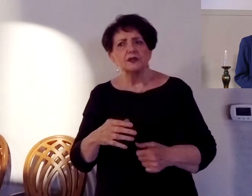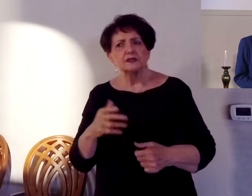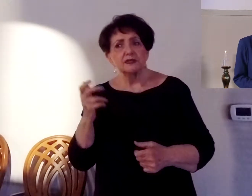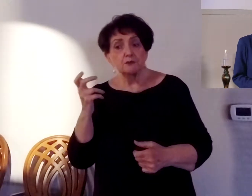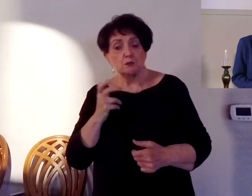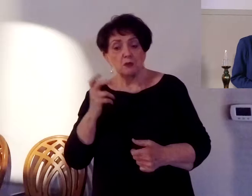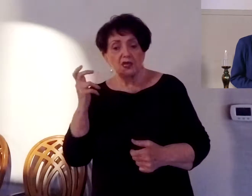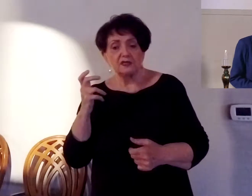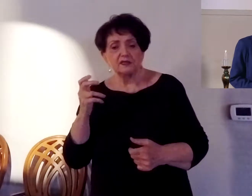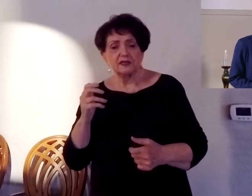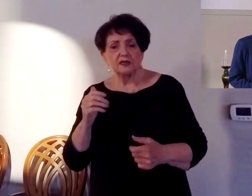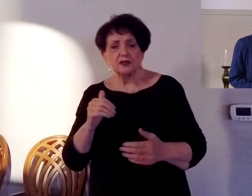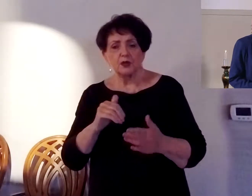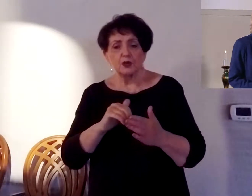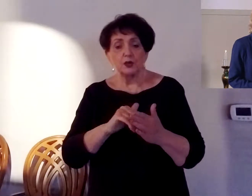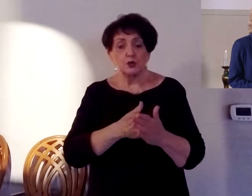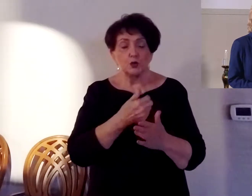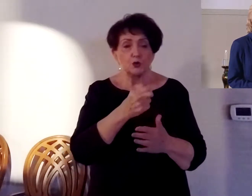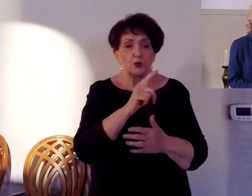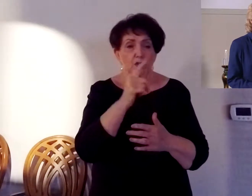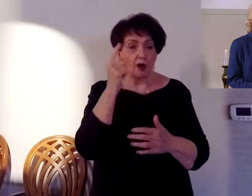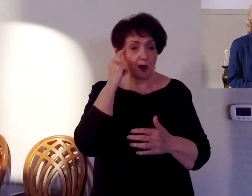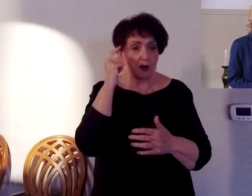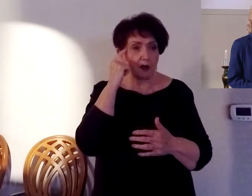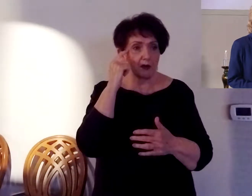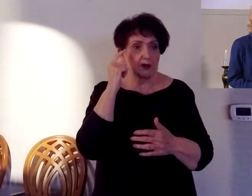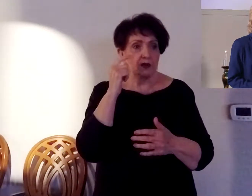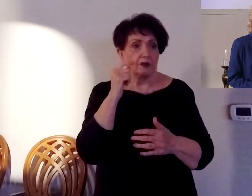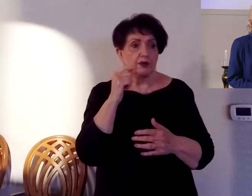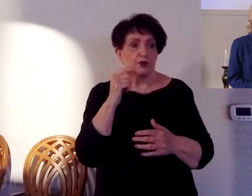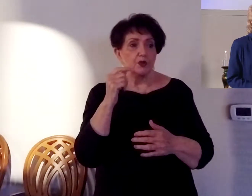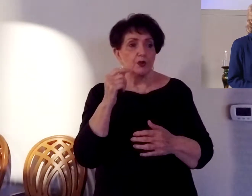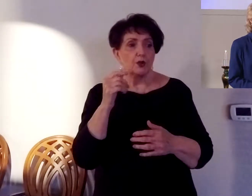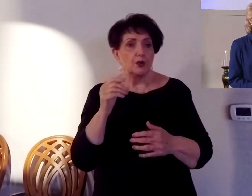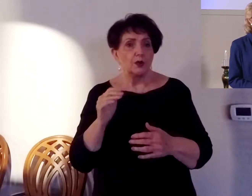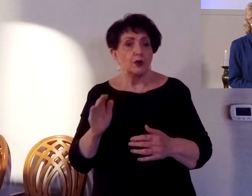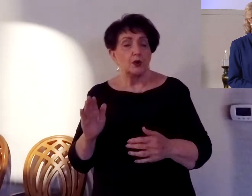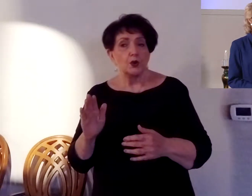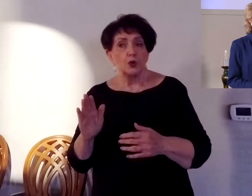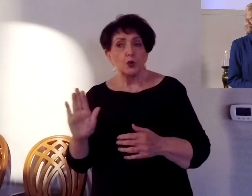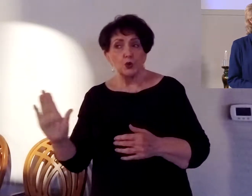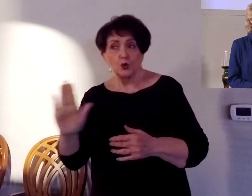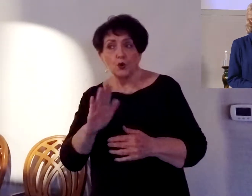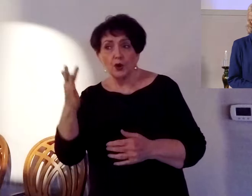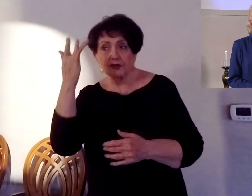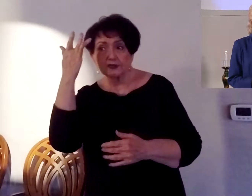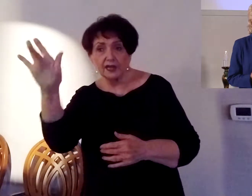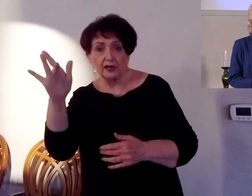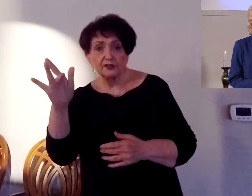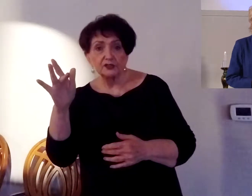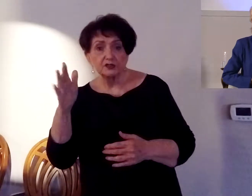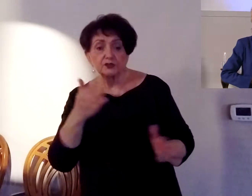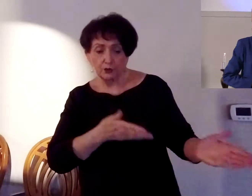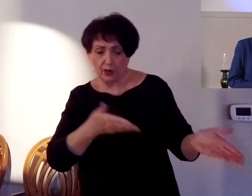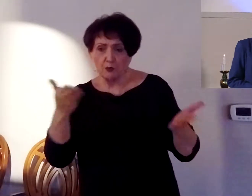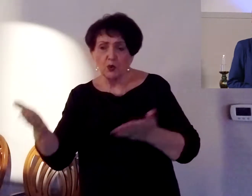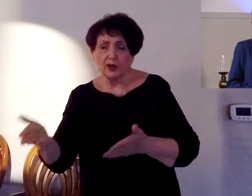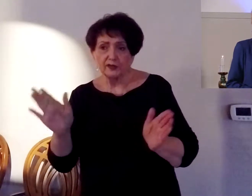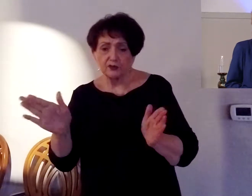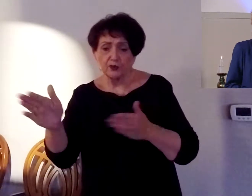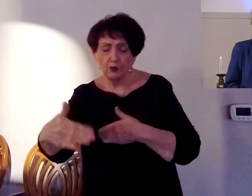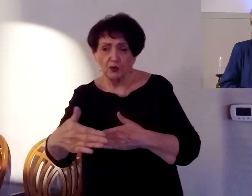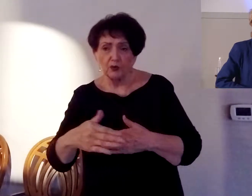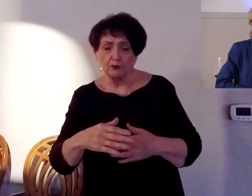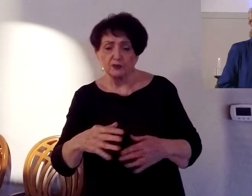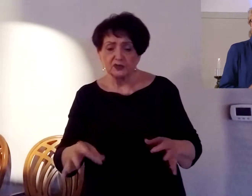Science of Mind. You're not asked to check your intelligence at the door. You're actually asked to bring your whole self to it, spirit,